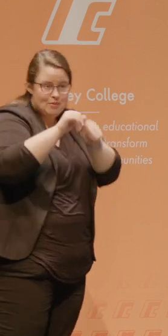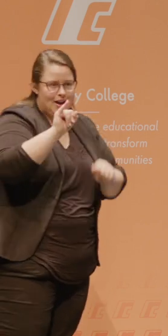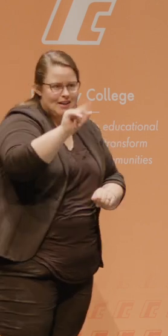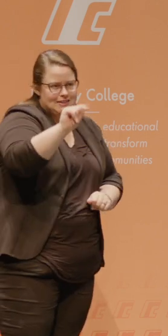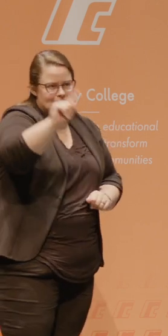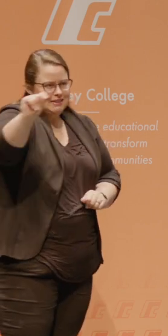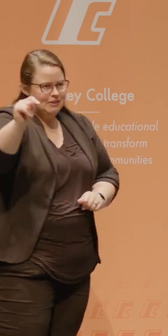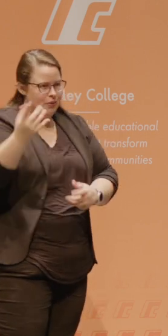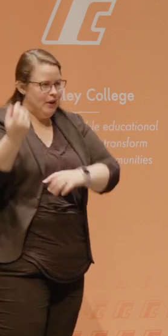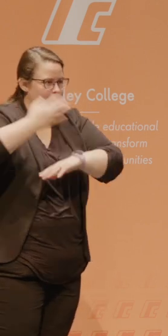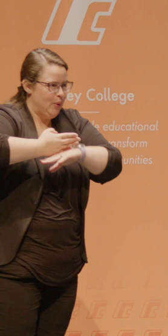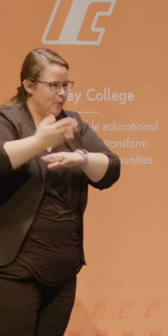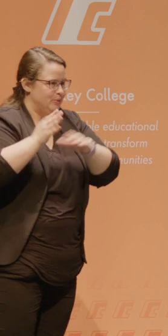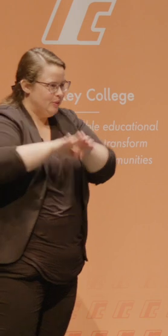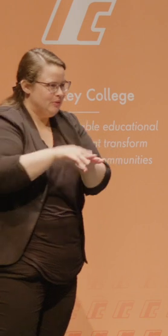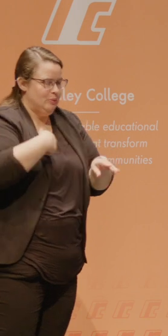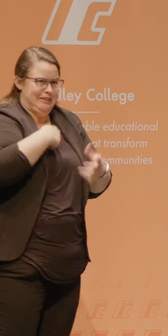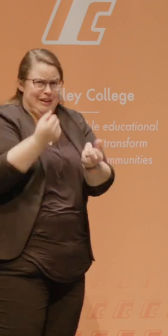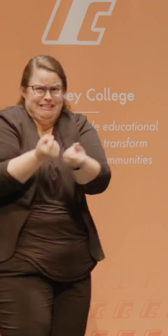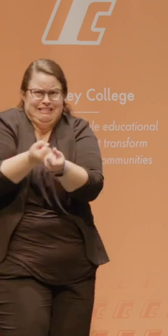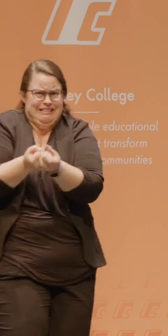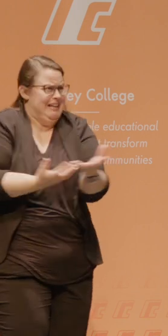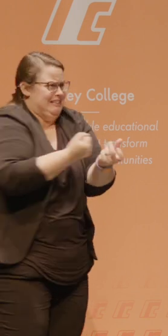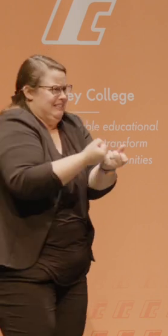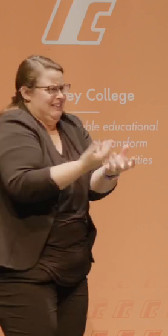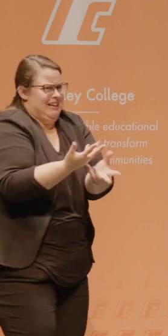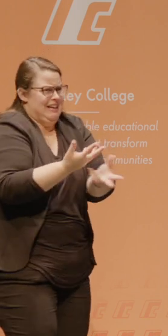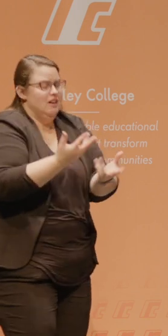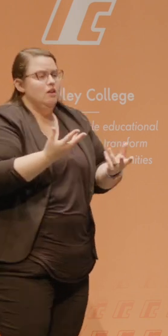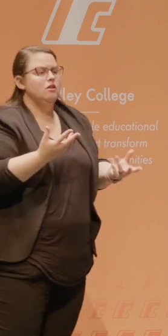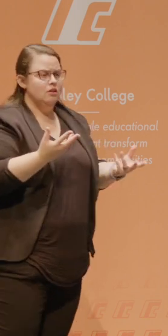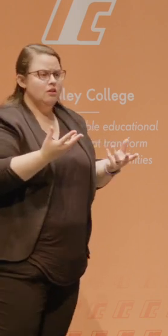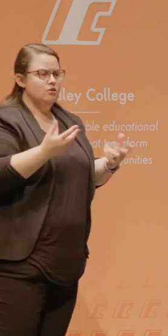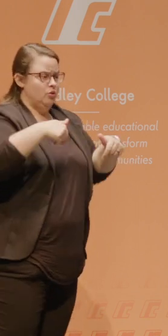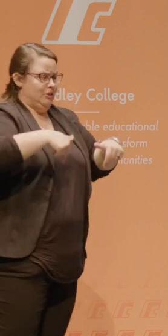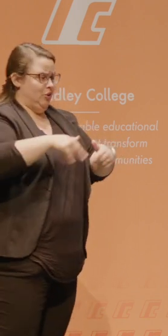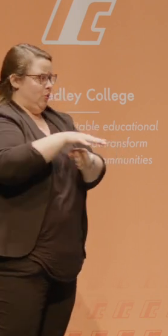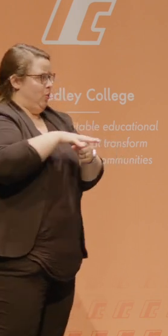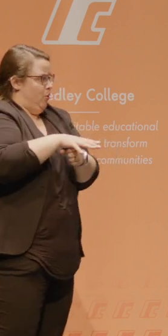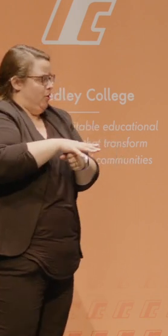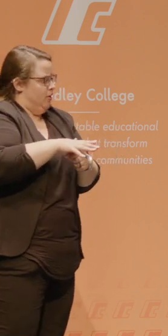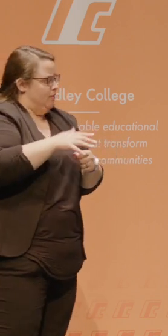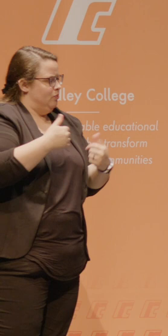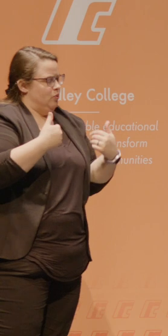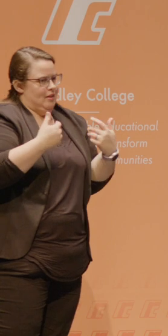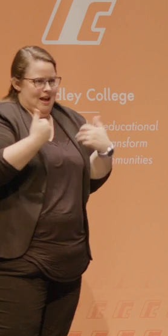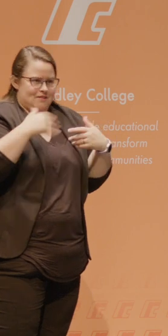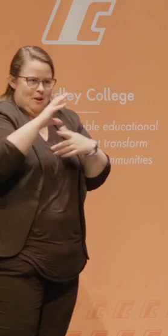came, and we tried to help them as well. While not in college, here locally, we have this company called